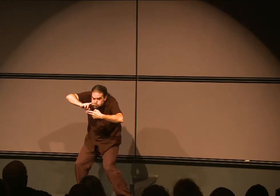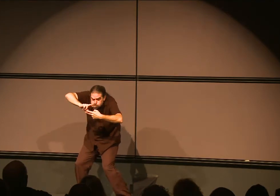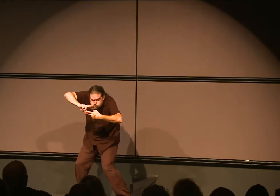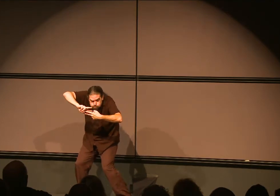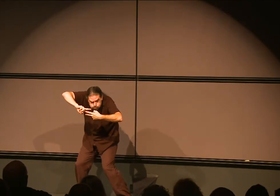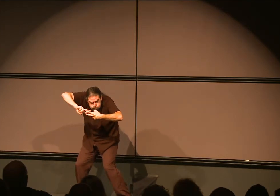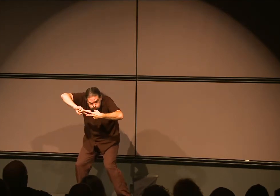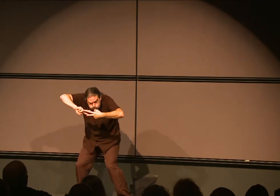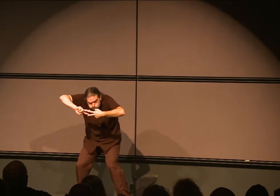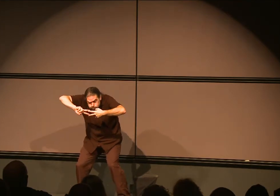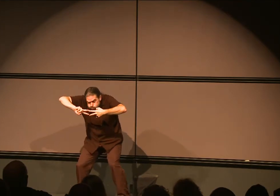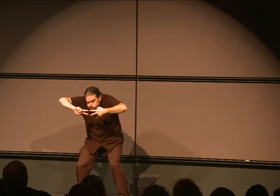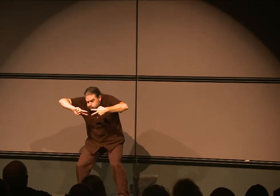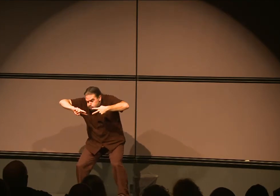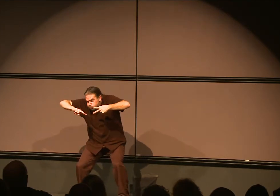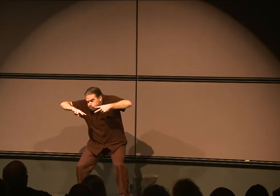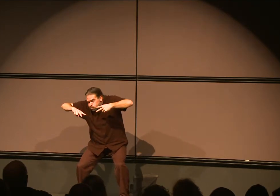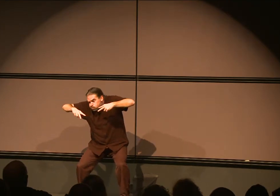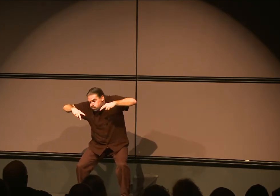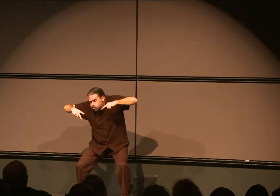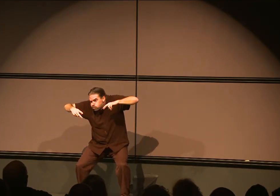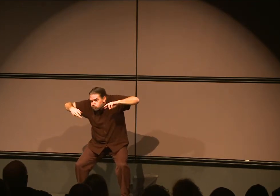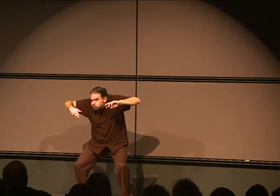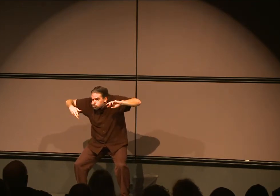They all float.